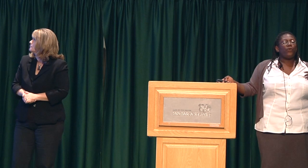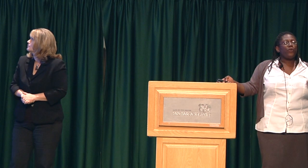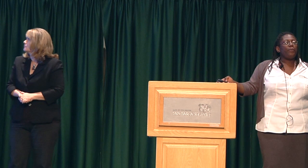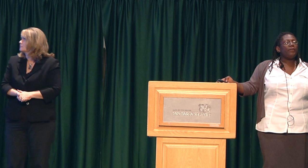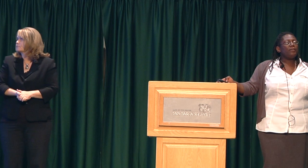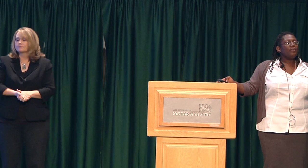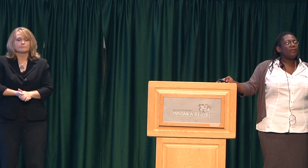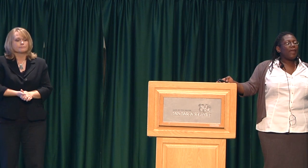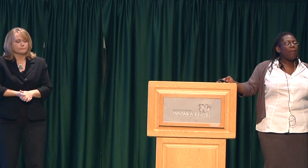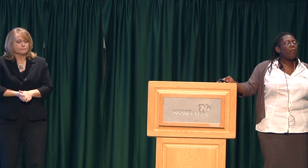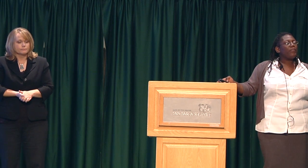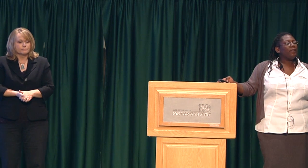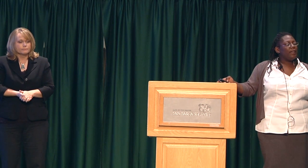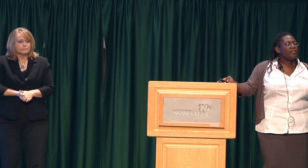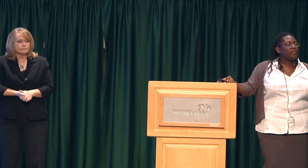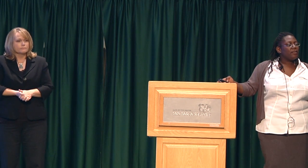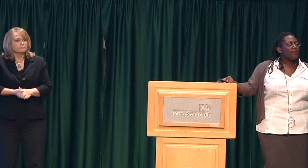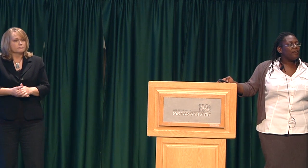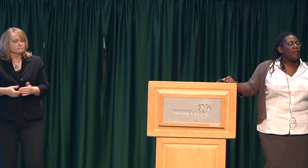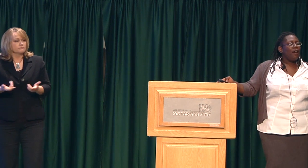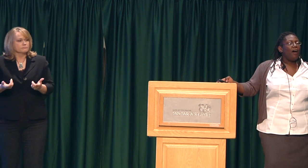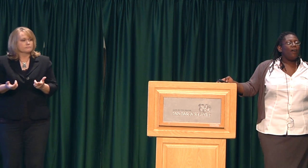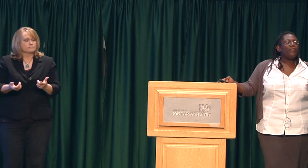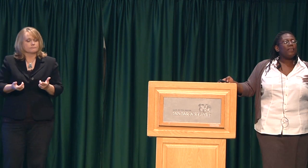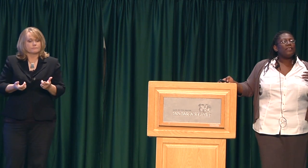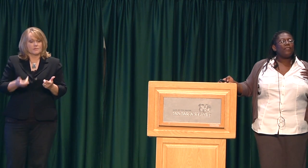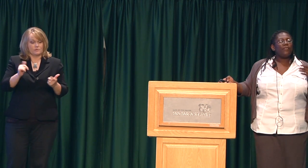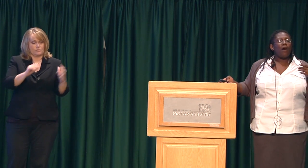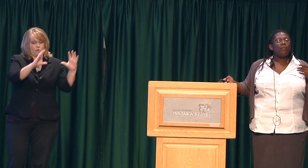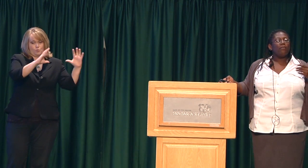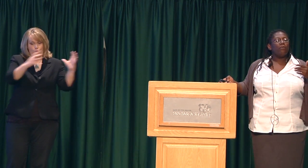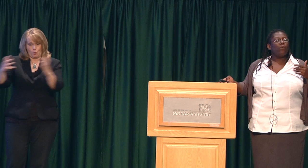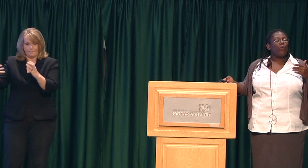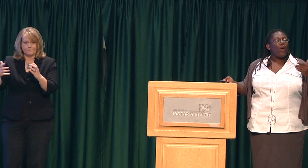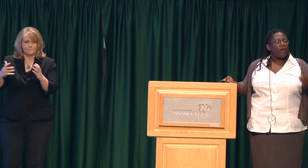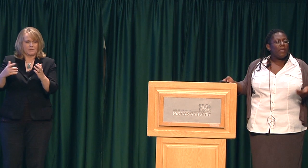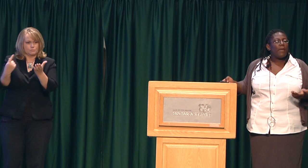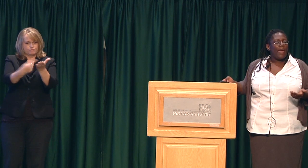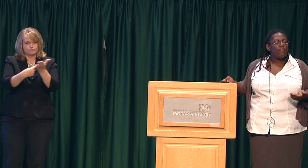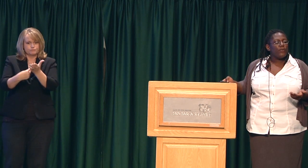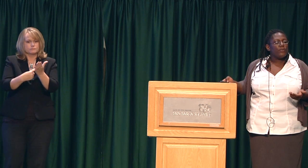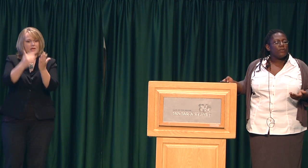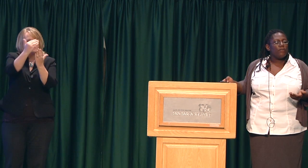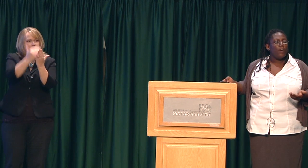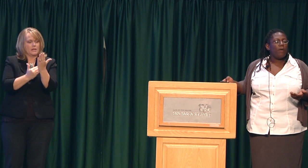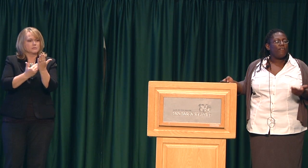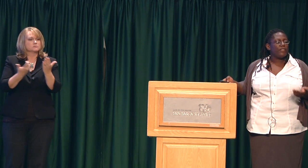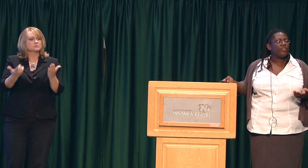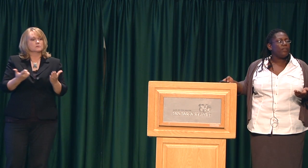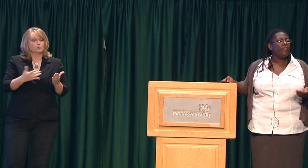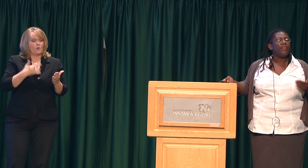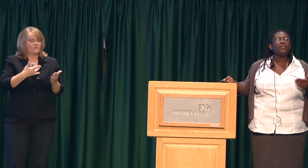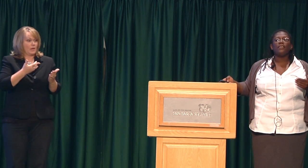Also, the group came up with a list of things that they thought were welcoming behaviors from